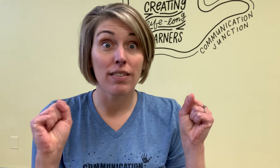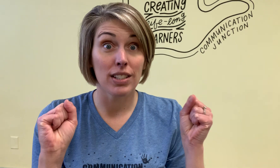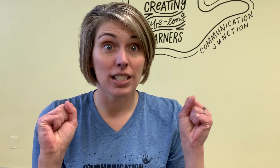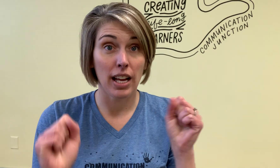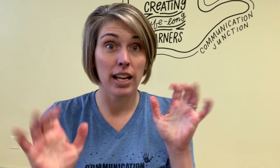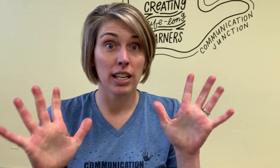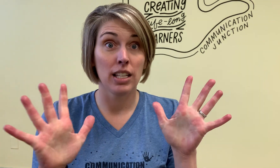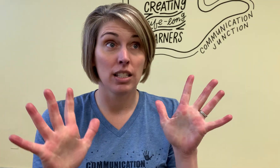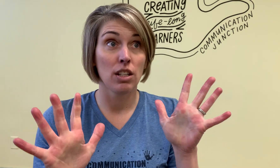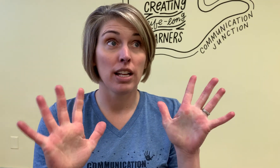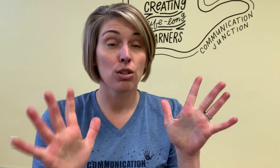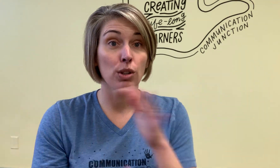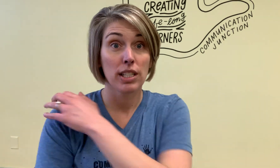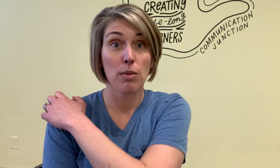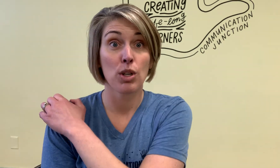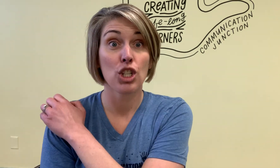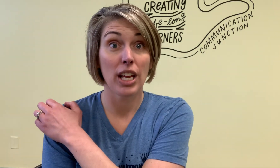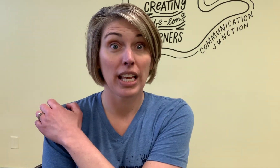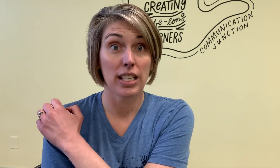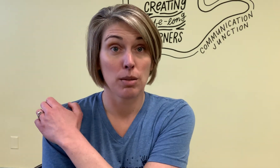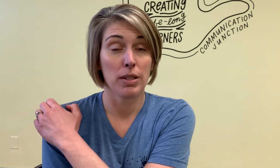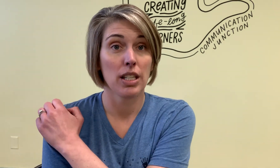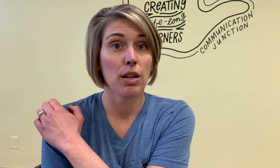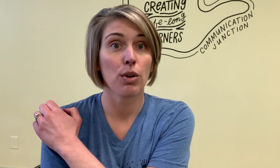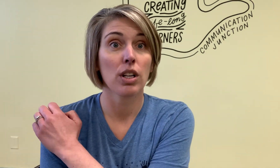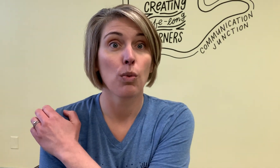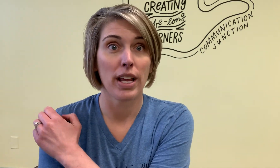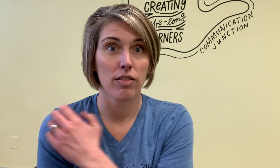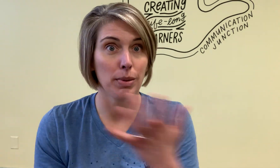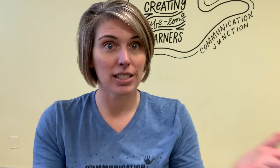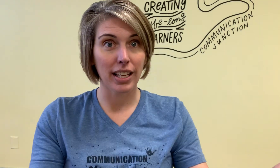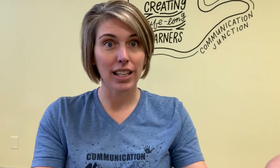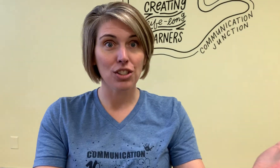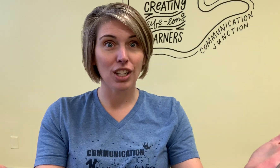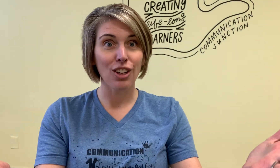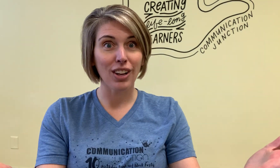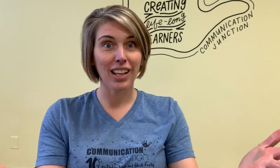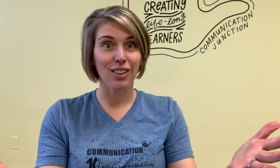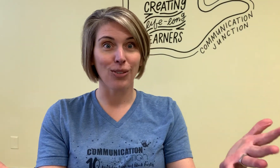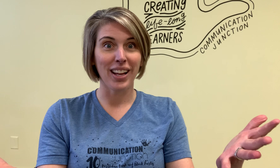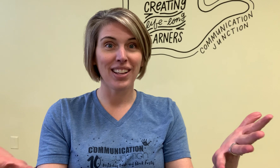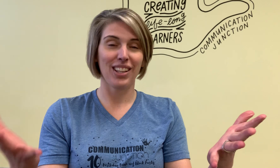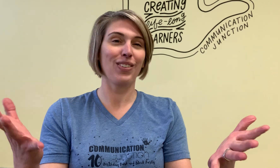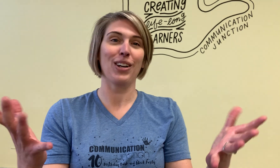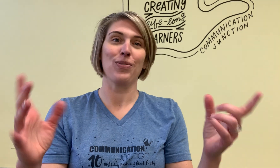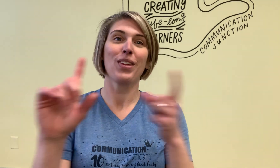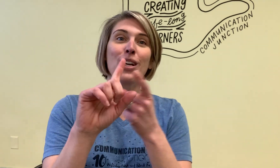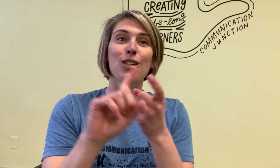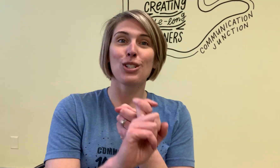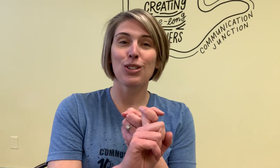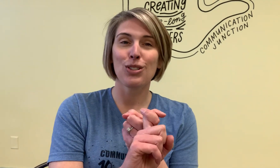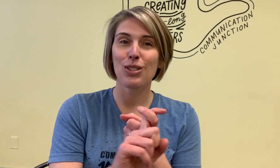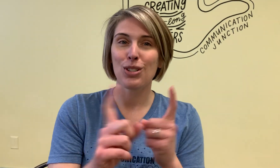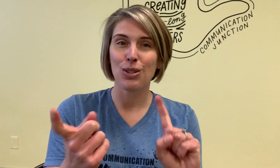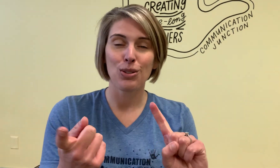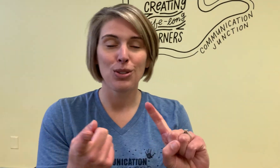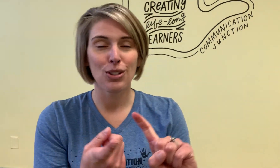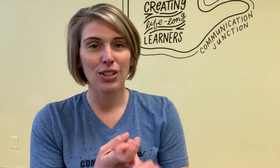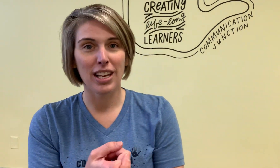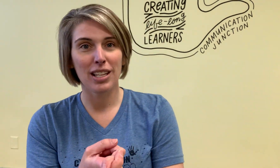and say at story time we shake hands, but today we're gonna wave because I can't shake your hand, right? Here we go. Turn to your